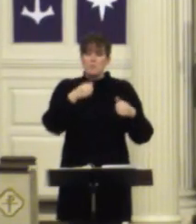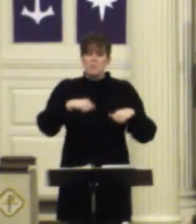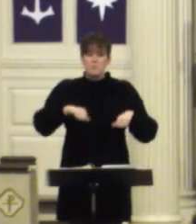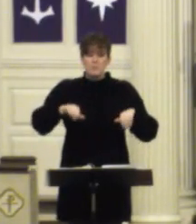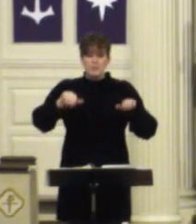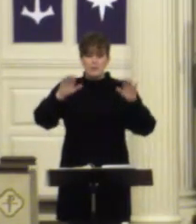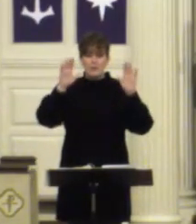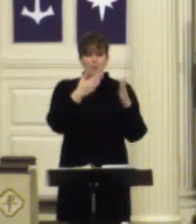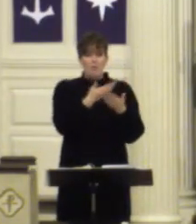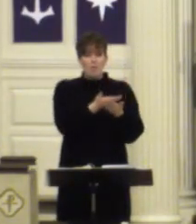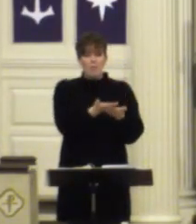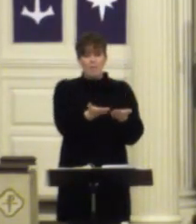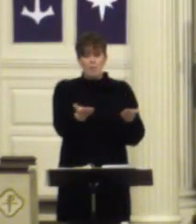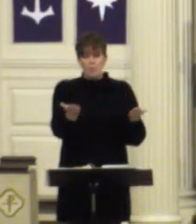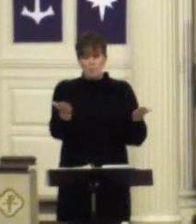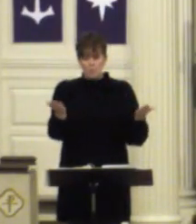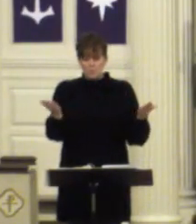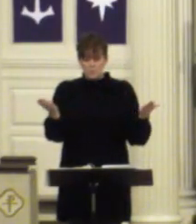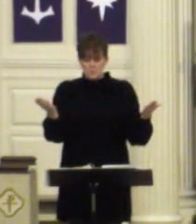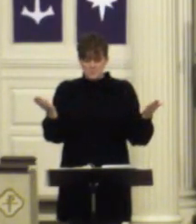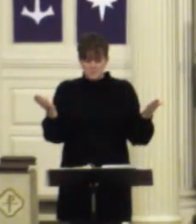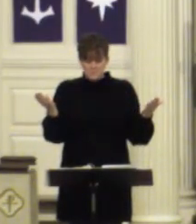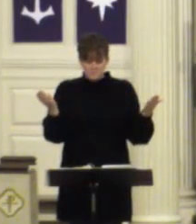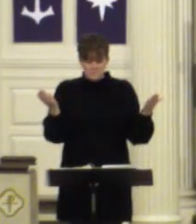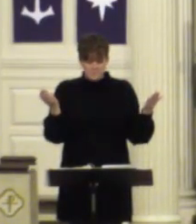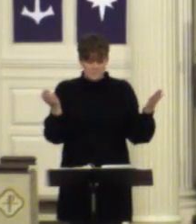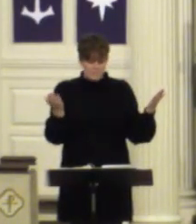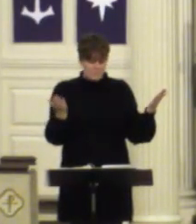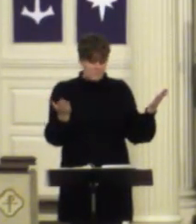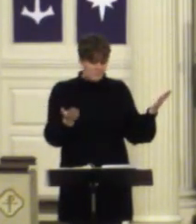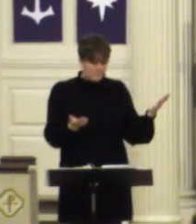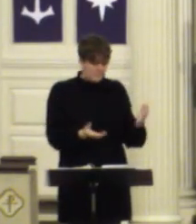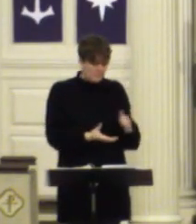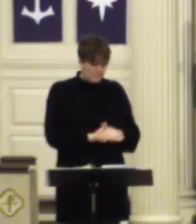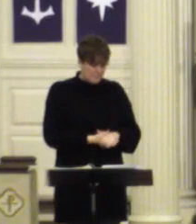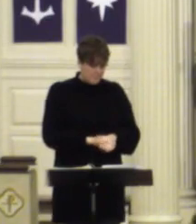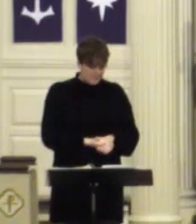will be given up for you."